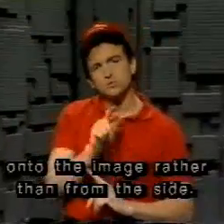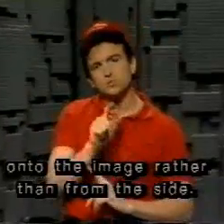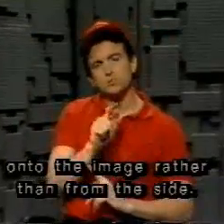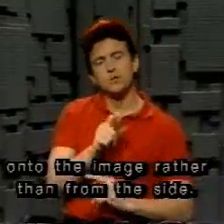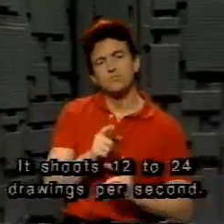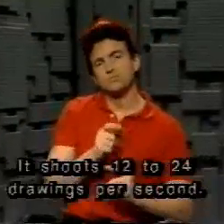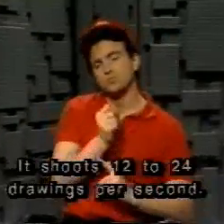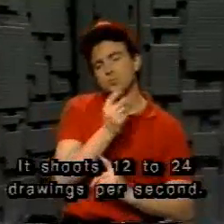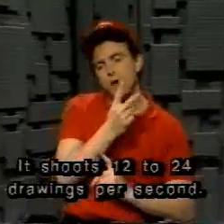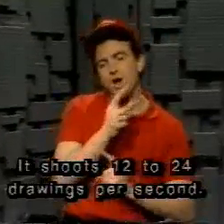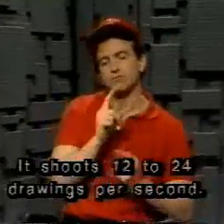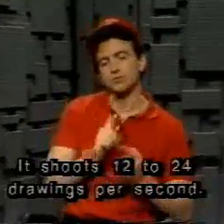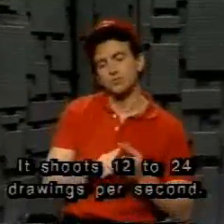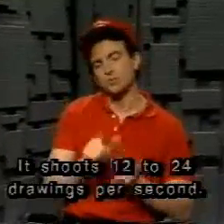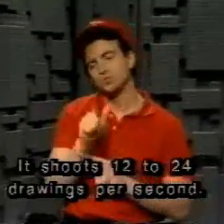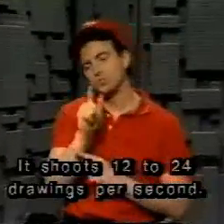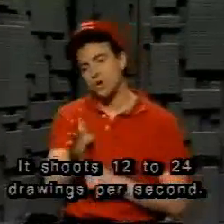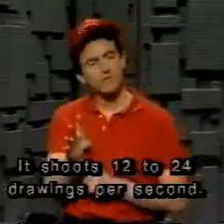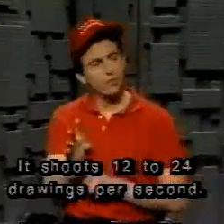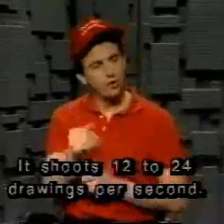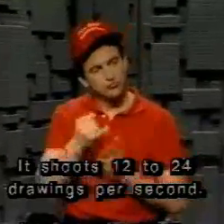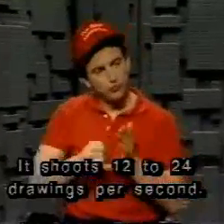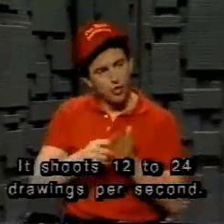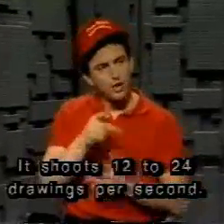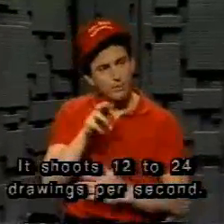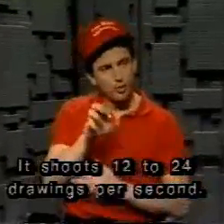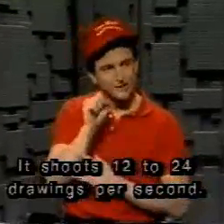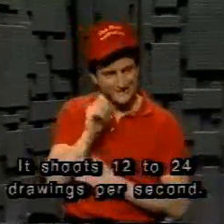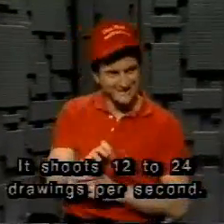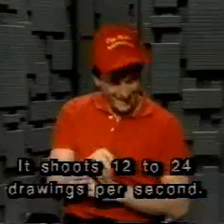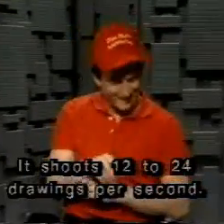It shoots 12 to 24 drawings per second.